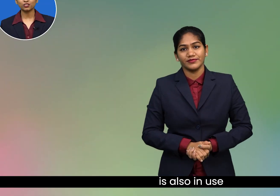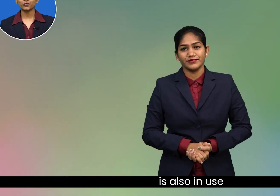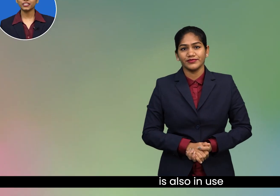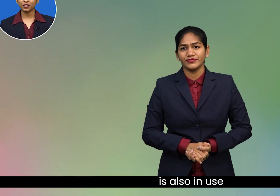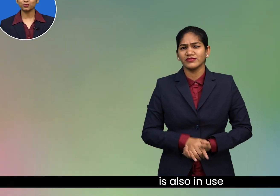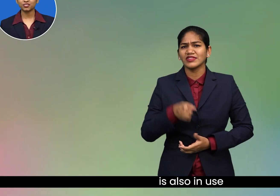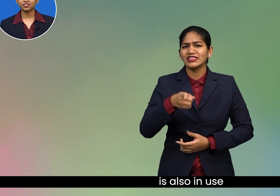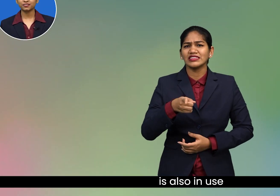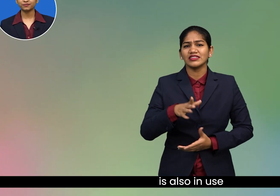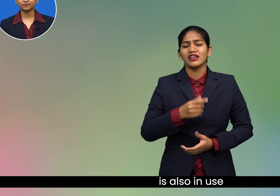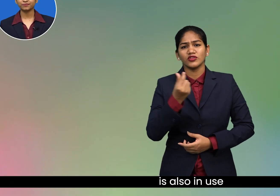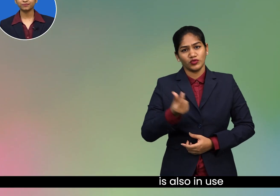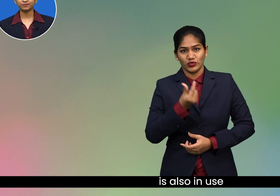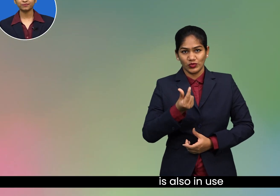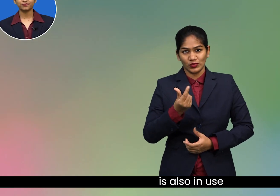is also in use.